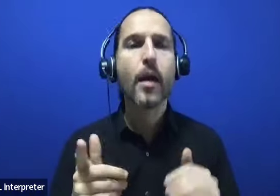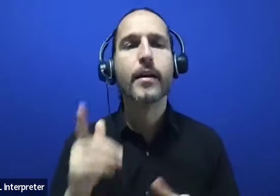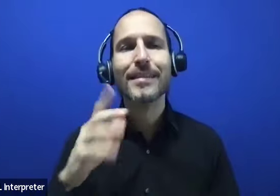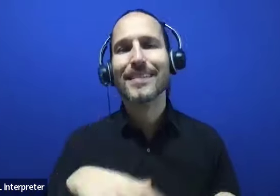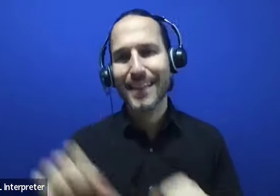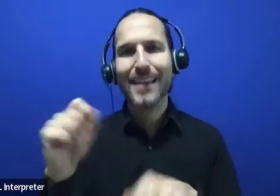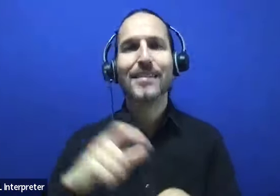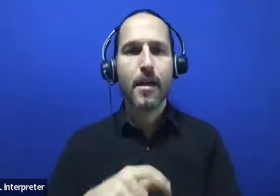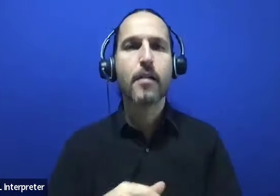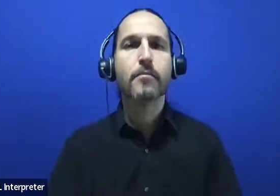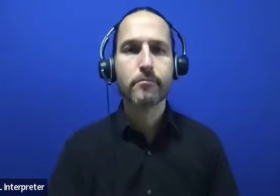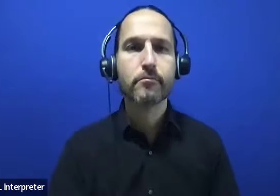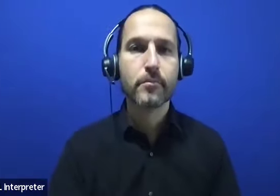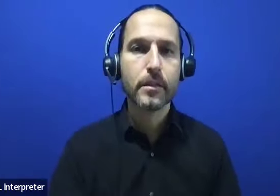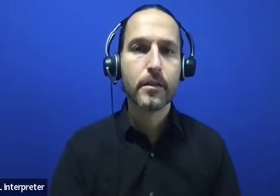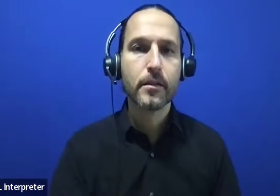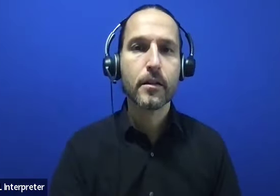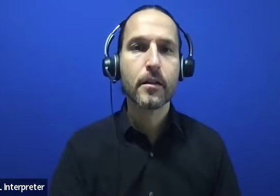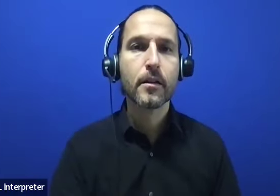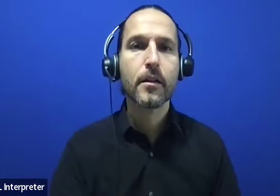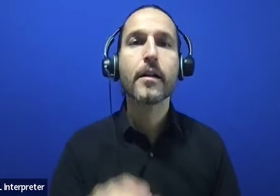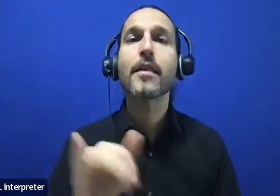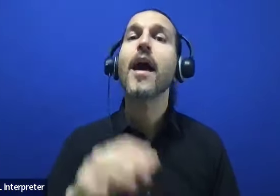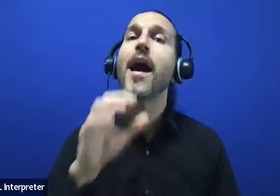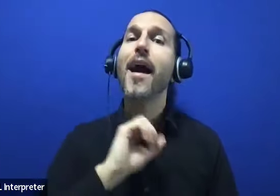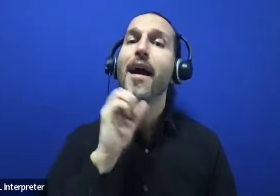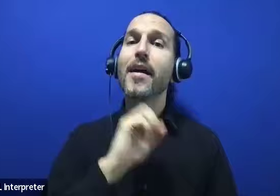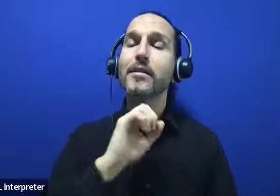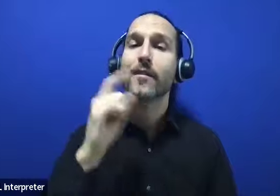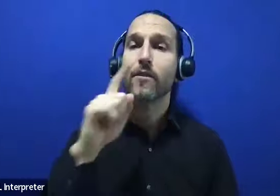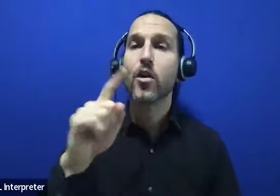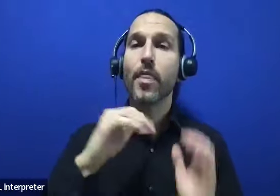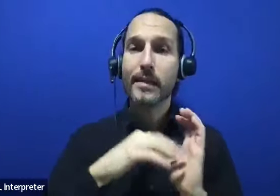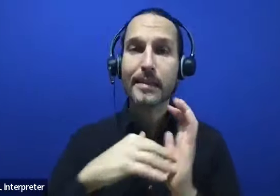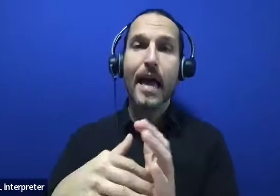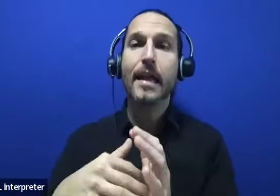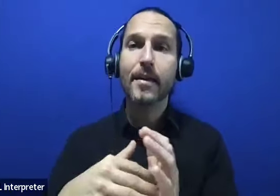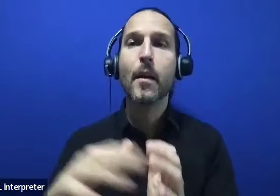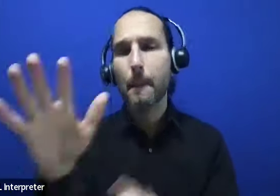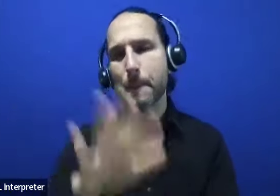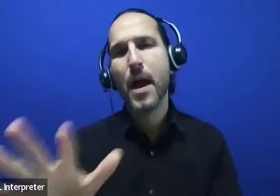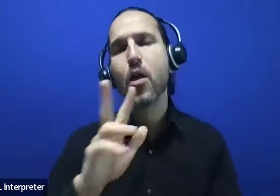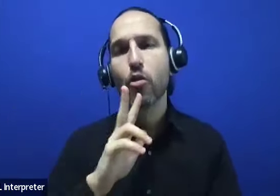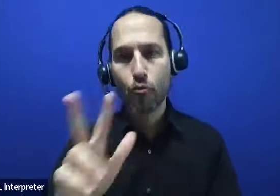while. The average age of walking for kids with charge, study after study, is 3.